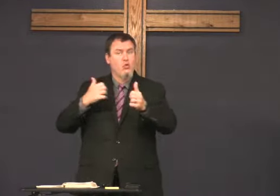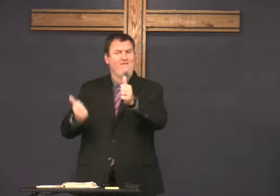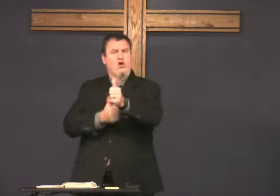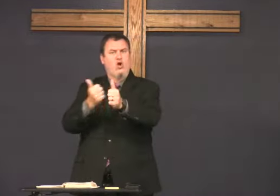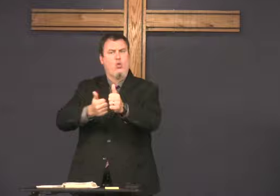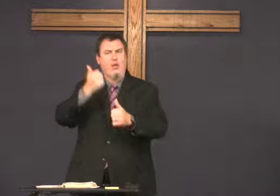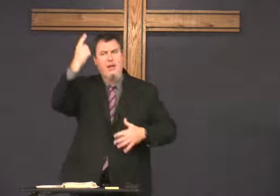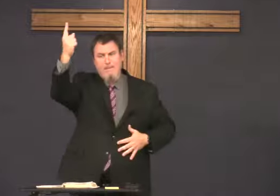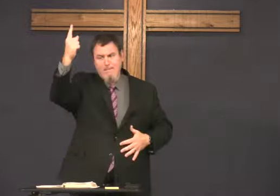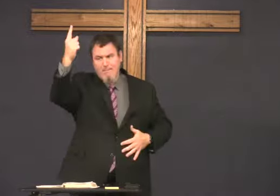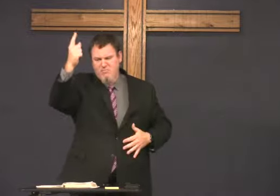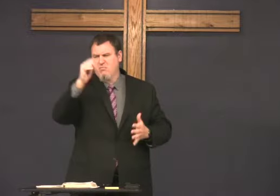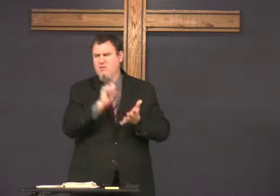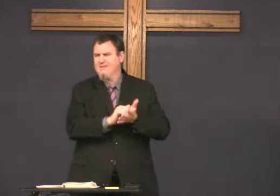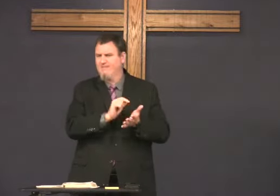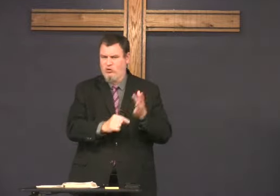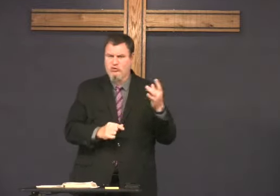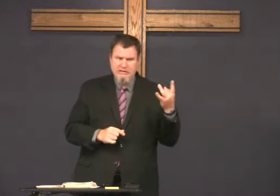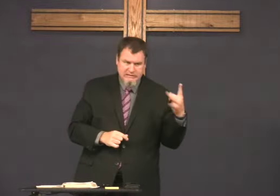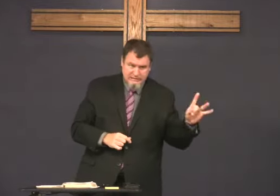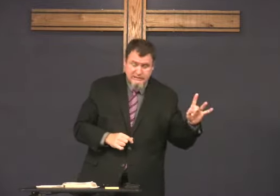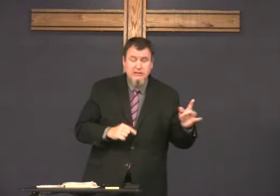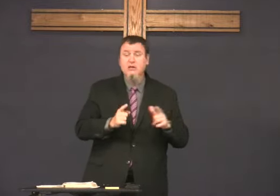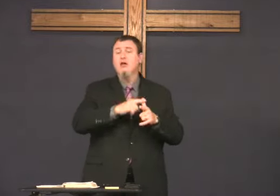And we were excited to follow him.